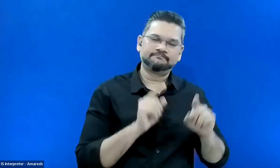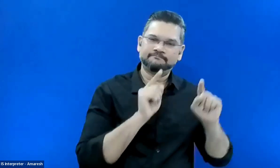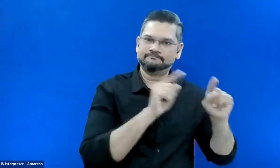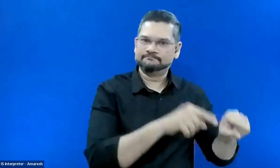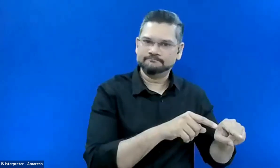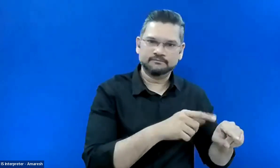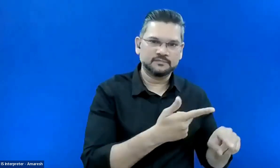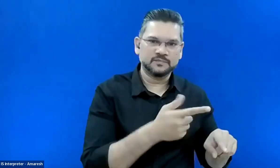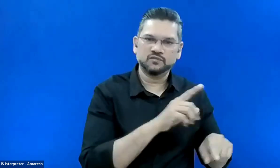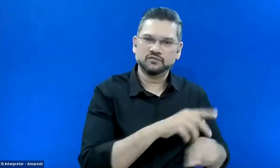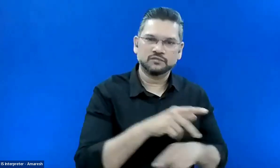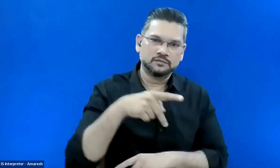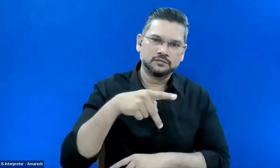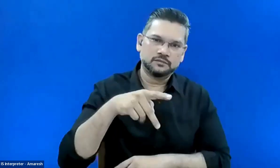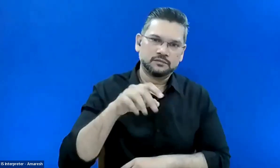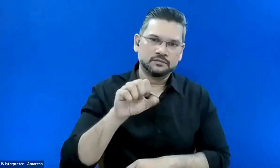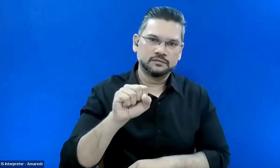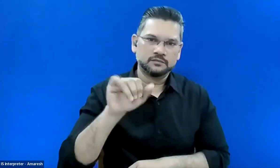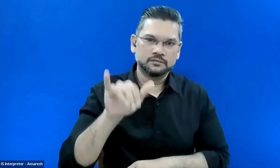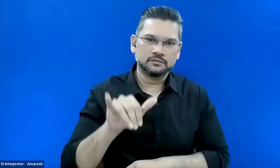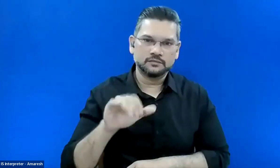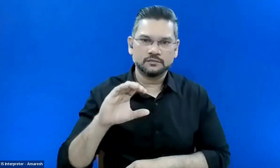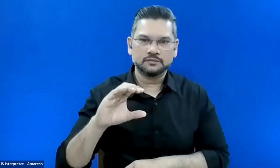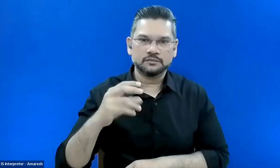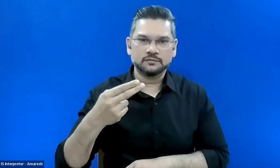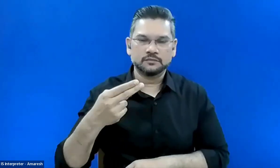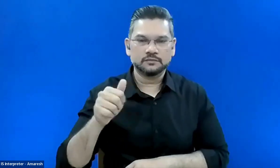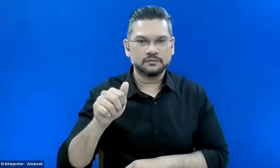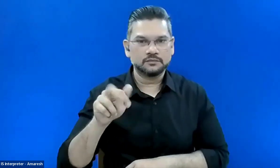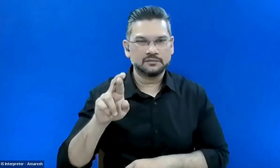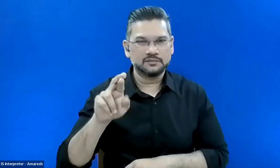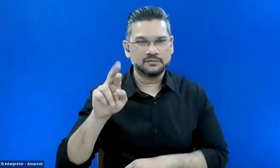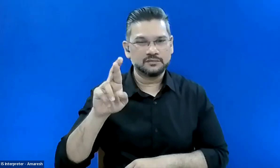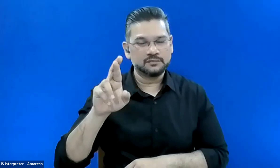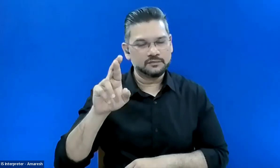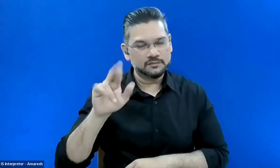time, these young people don't have a chance